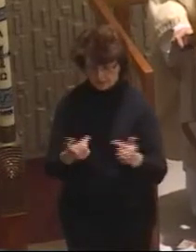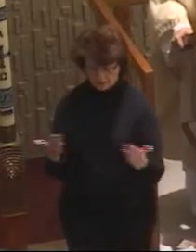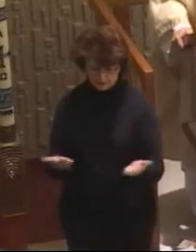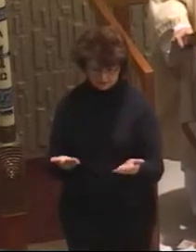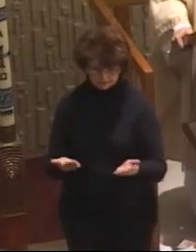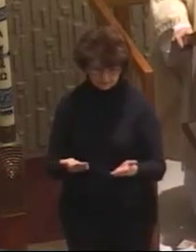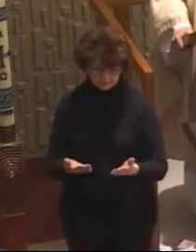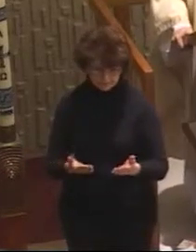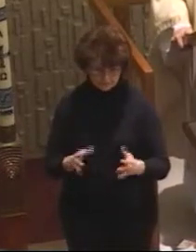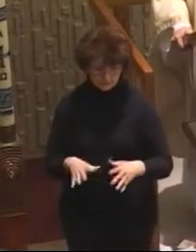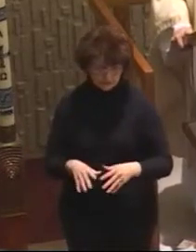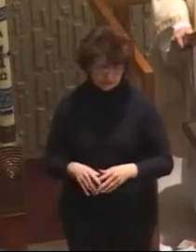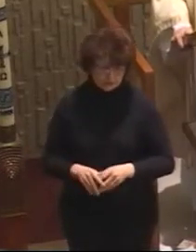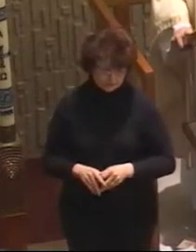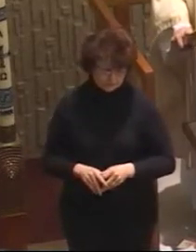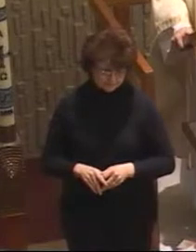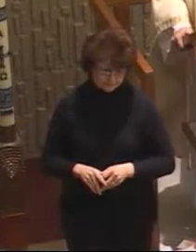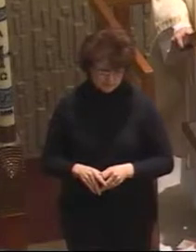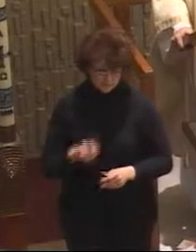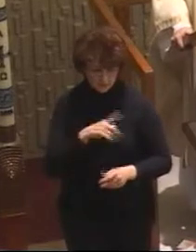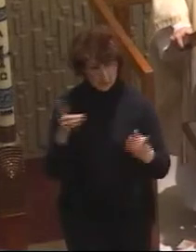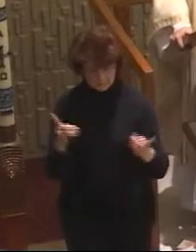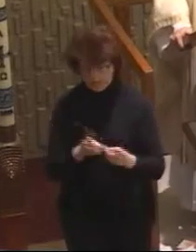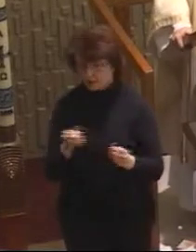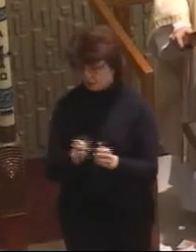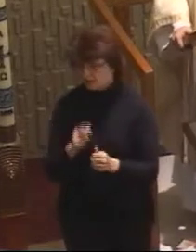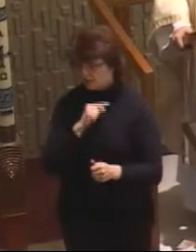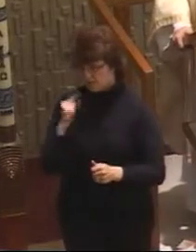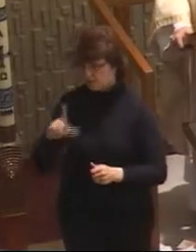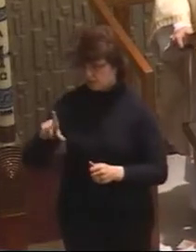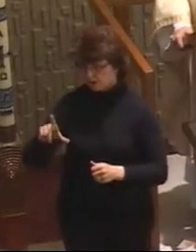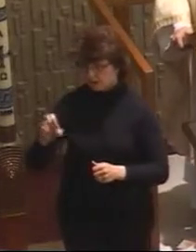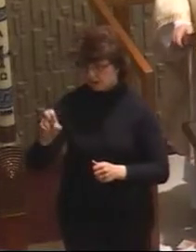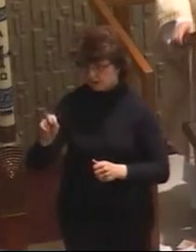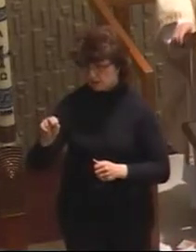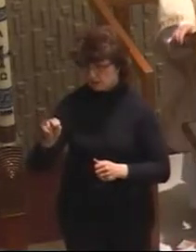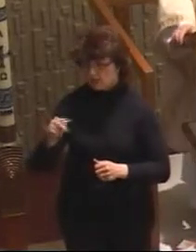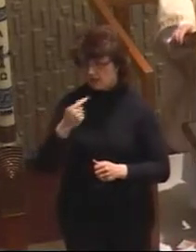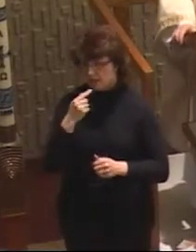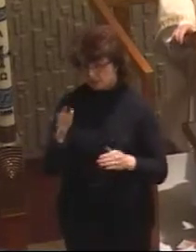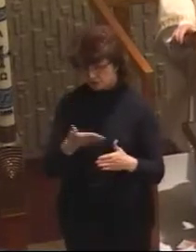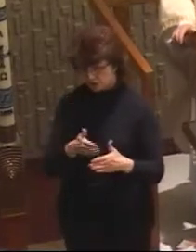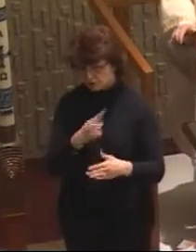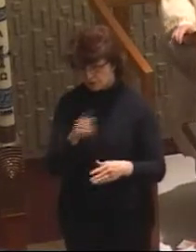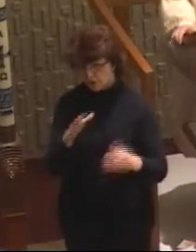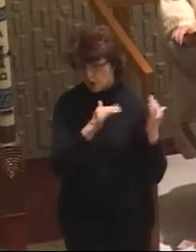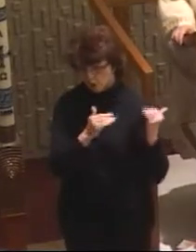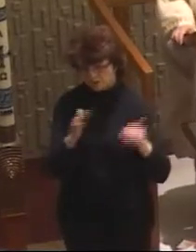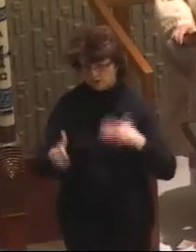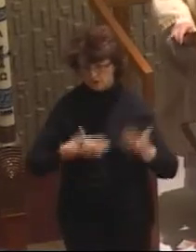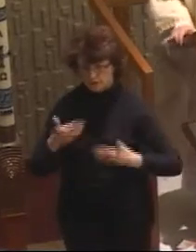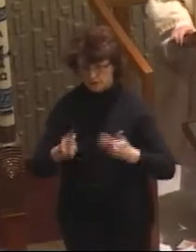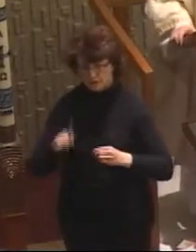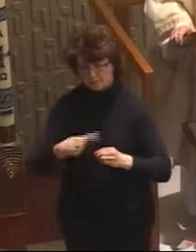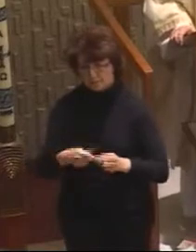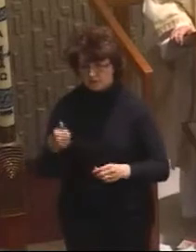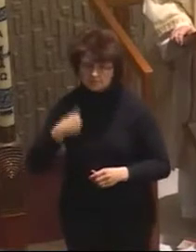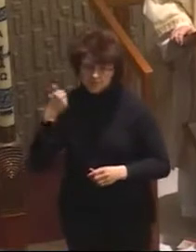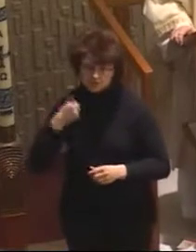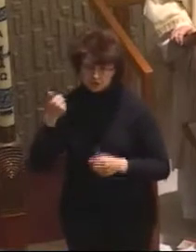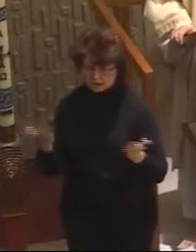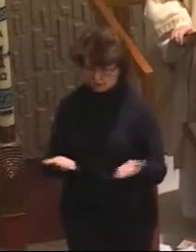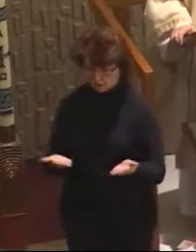the Assumption Parish. And I met with Father Leon this week, and I shared with him my hopes and my joys about his pastorate